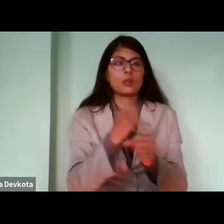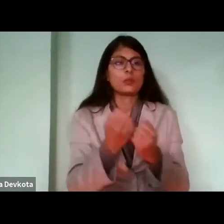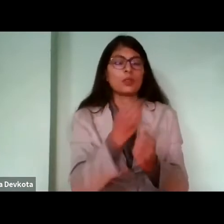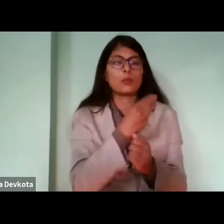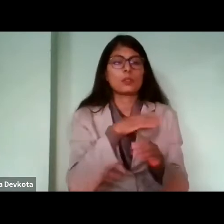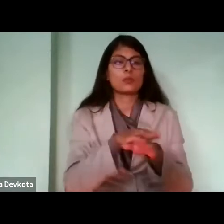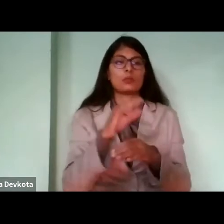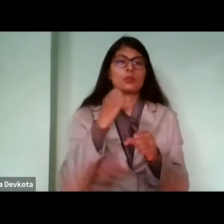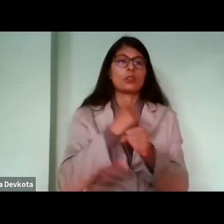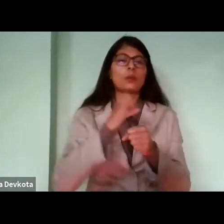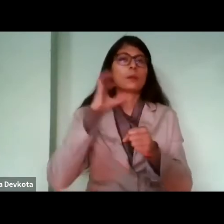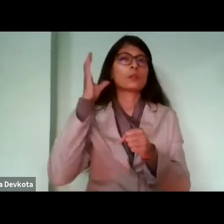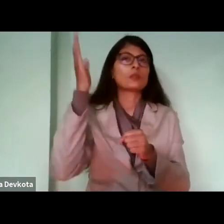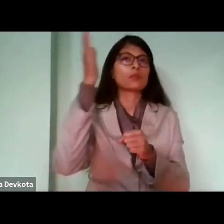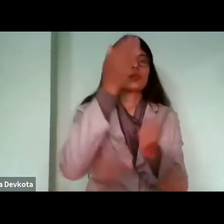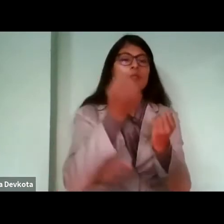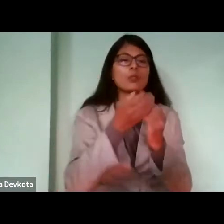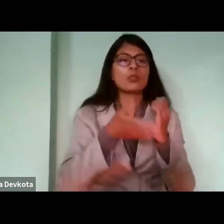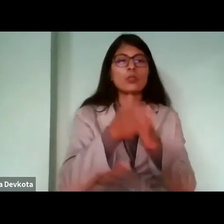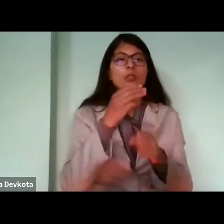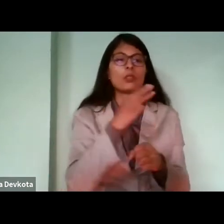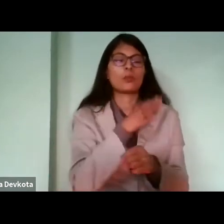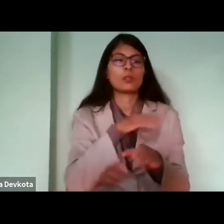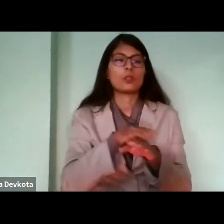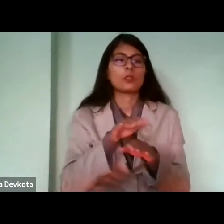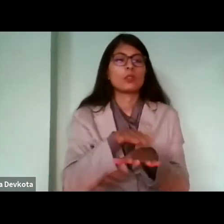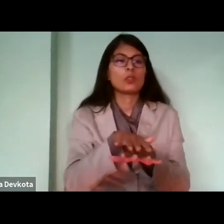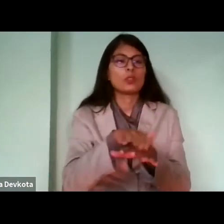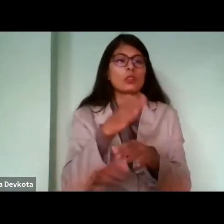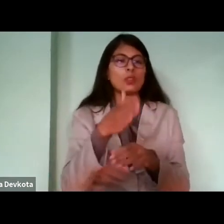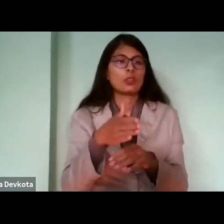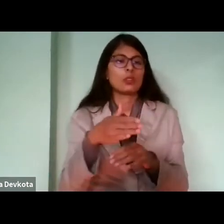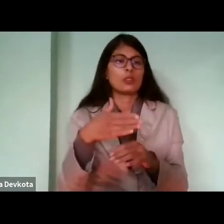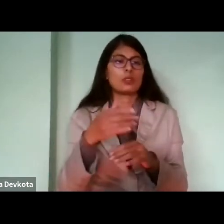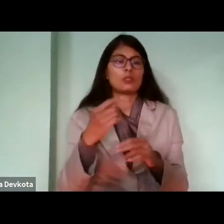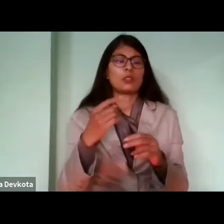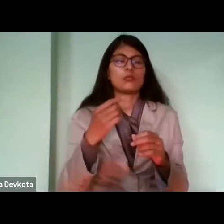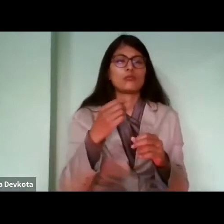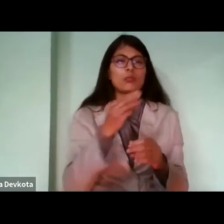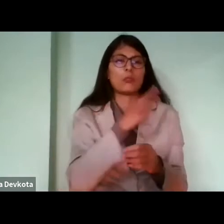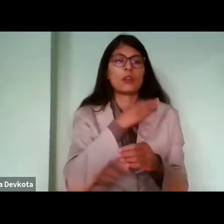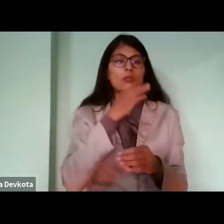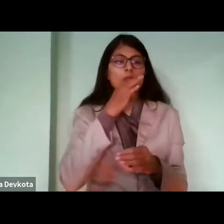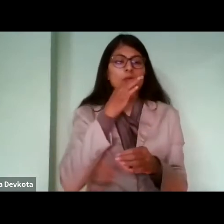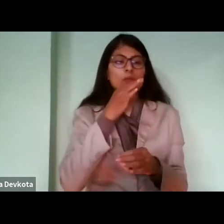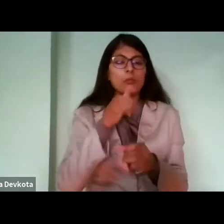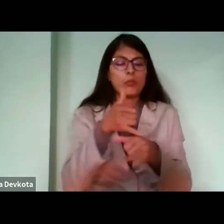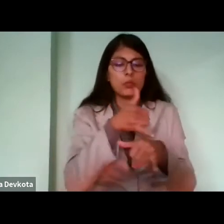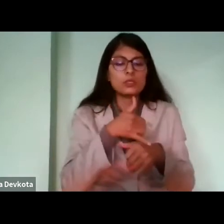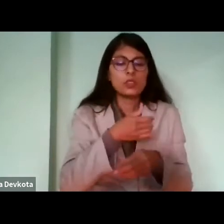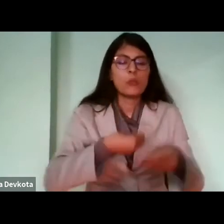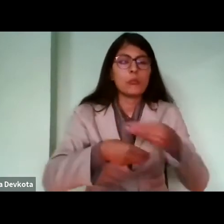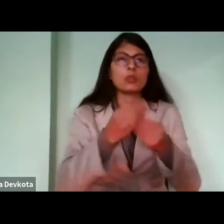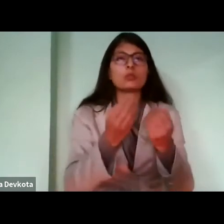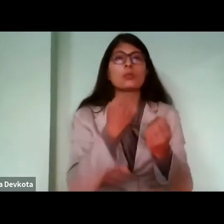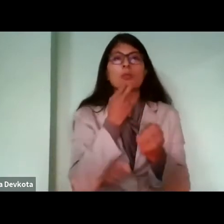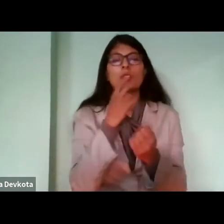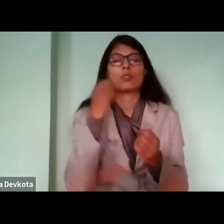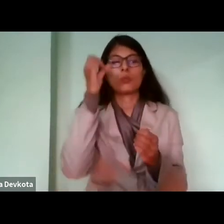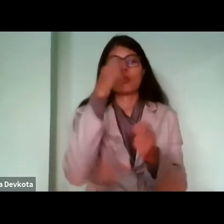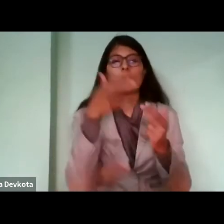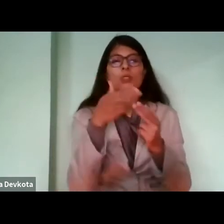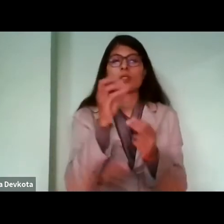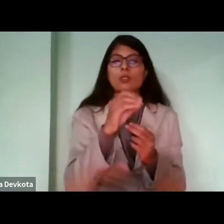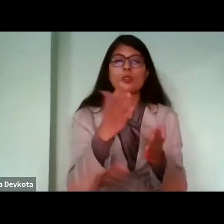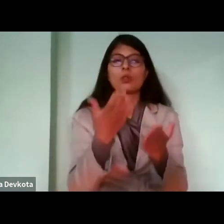worker, for many, they will not identify as trafficked victims because, as previous speakers have said, they're used solely